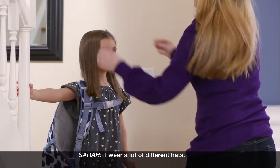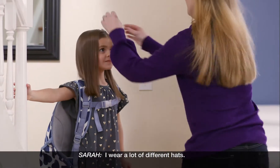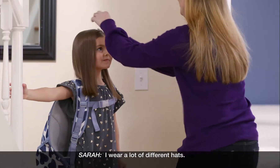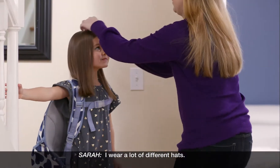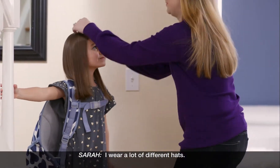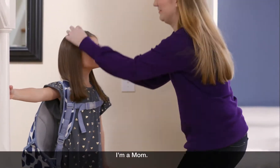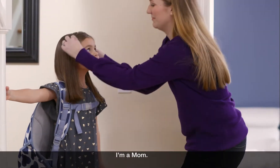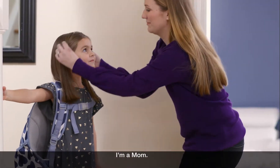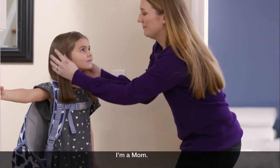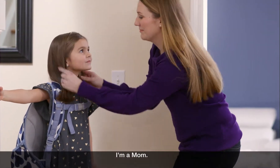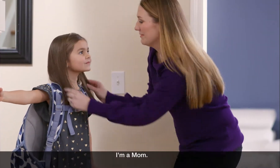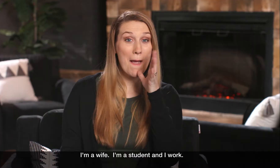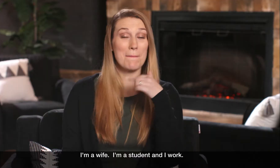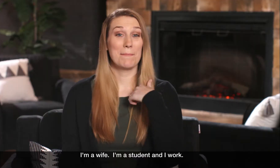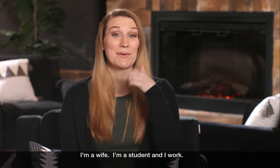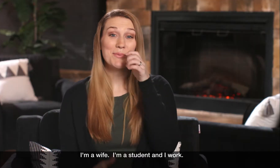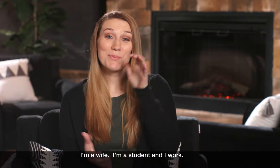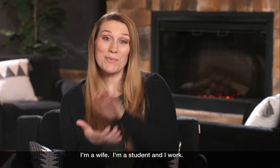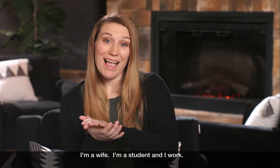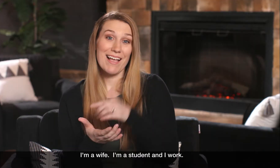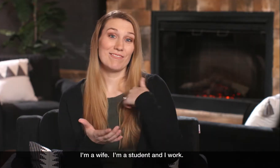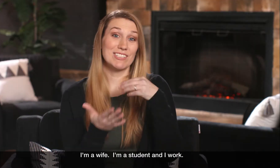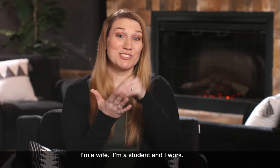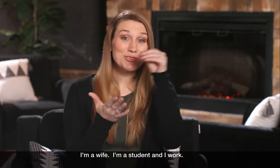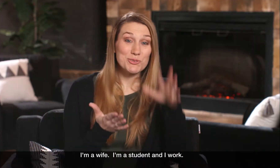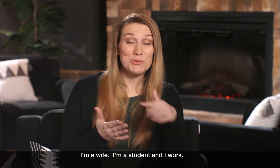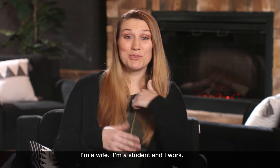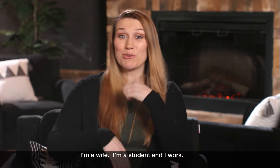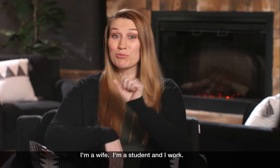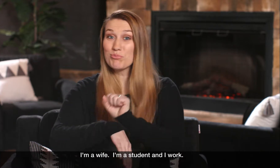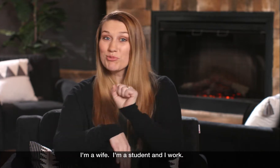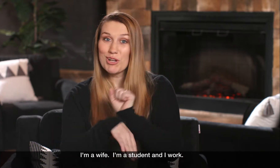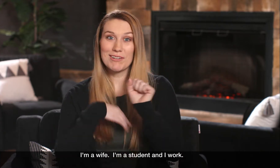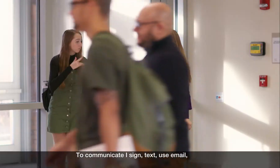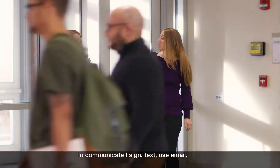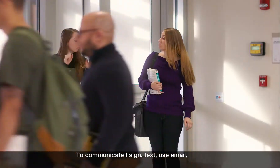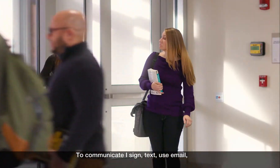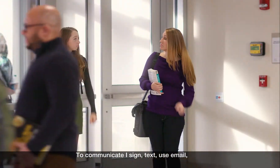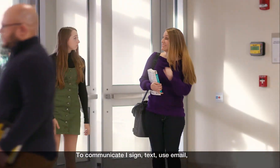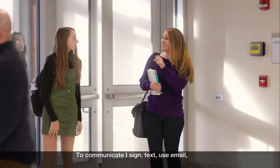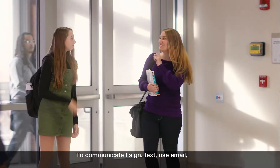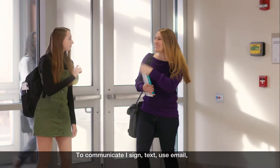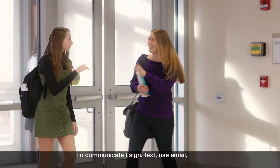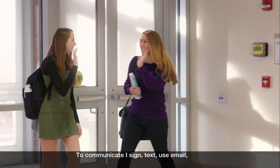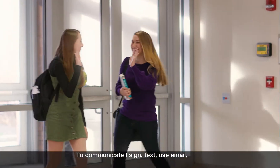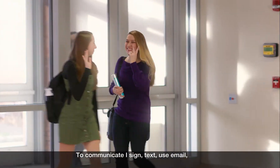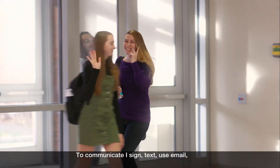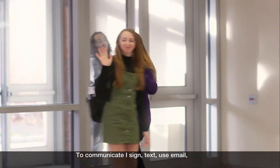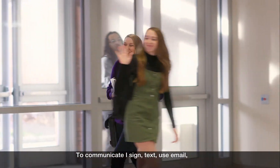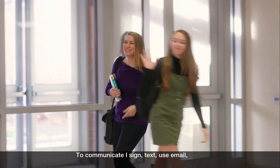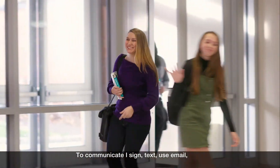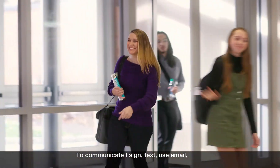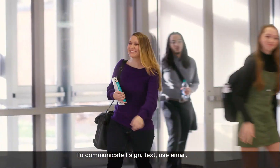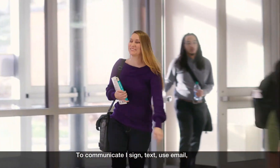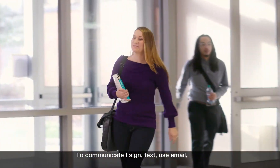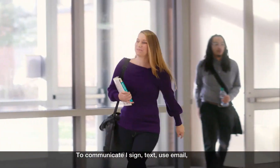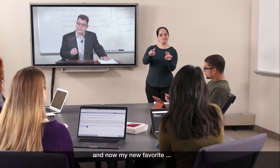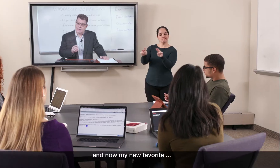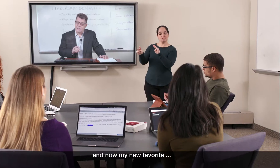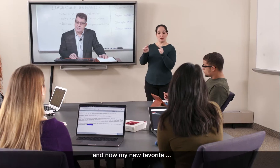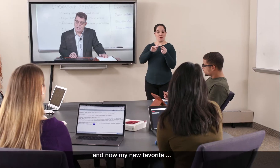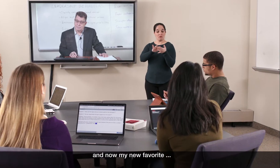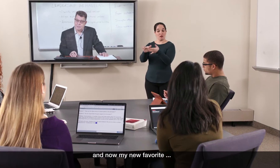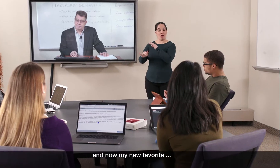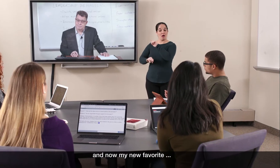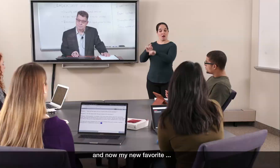wear a lot of different hats. I'm a mom, I'm a wife, I'm a student, and I work. To communicate, I sign, text, use email,